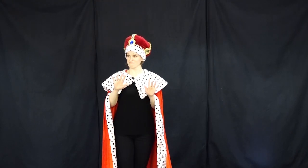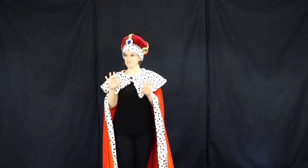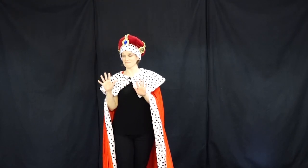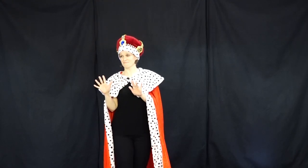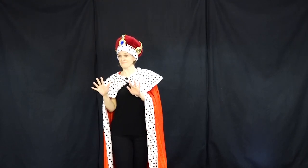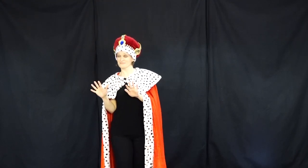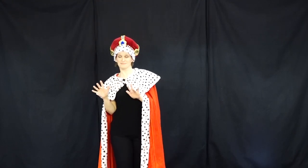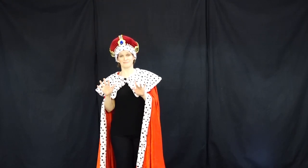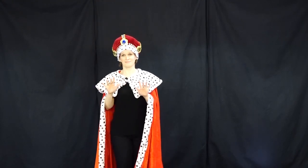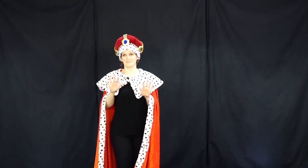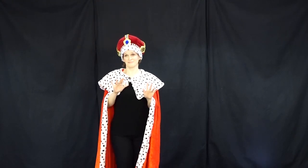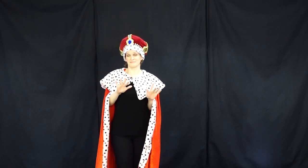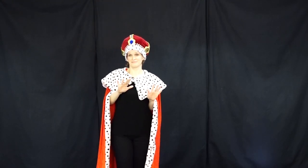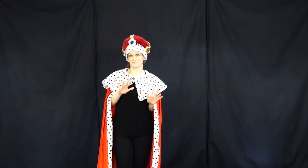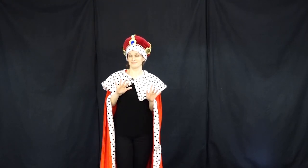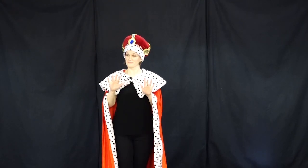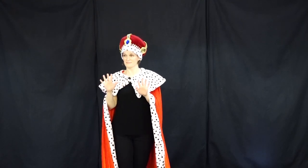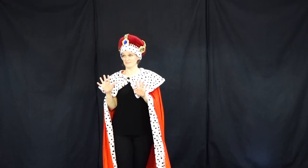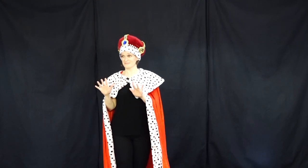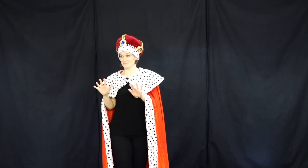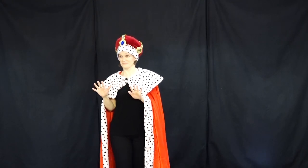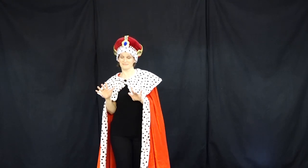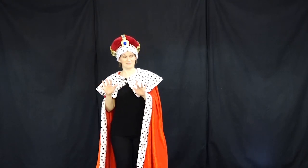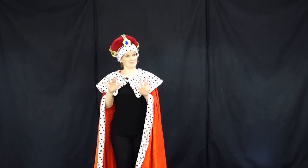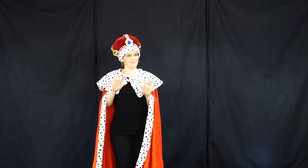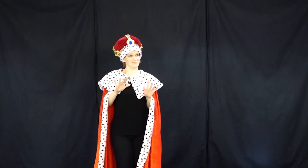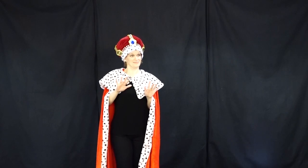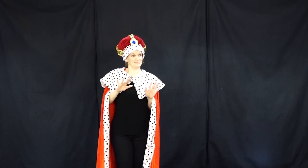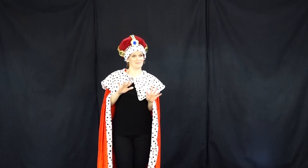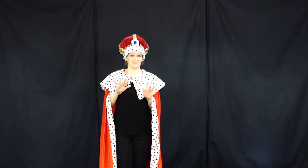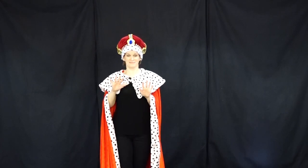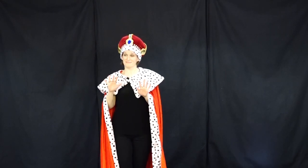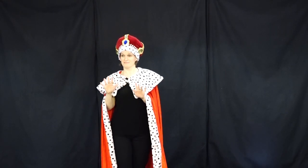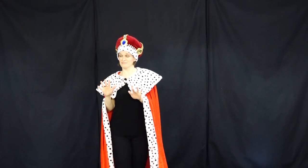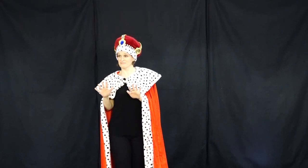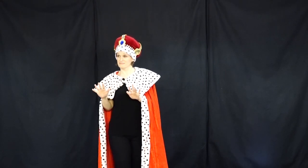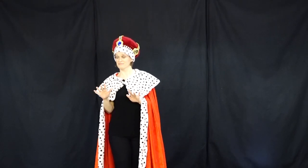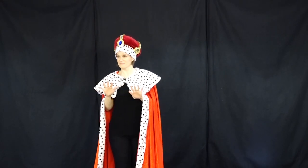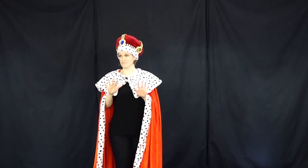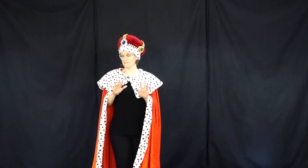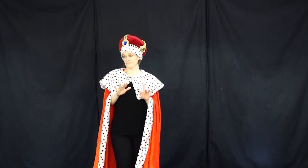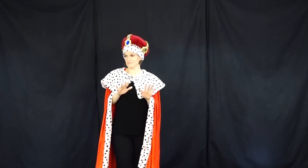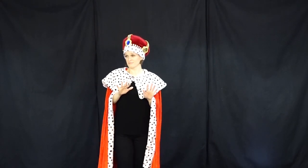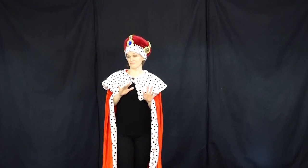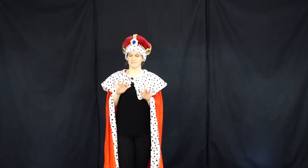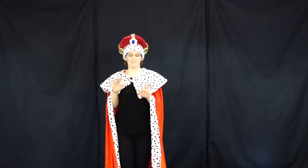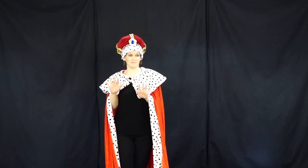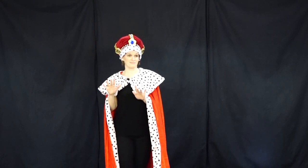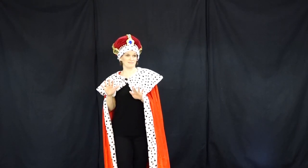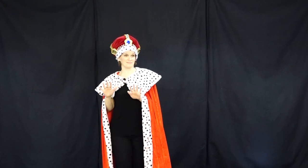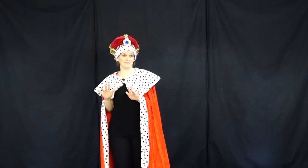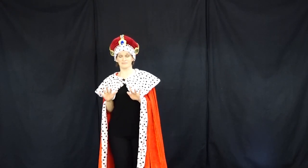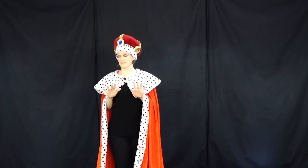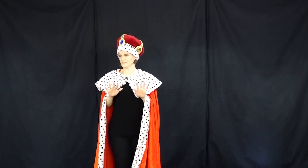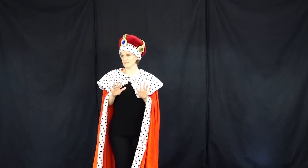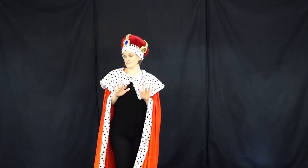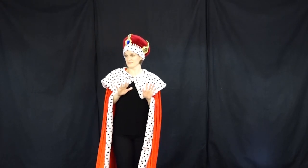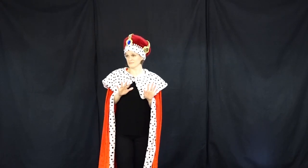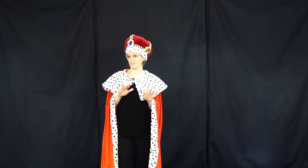da da da da da da da da da da da da